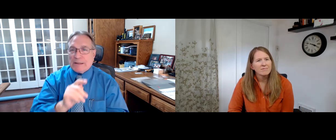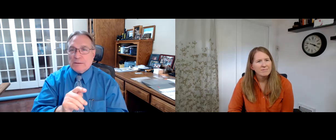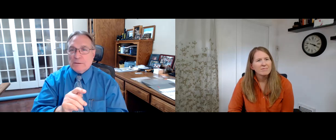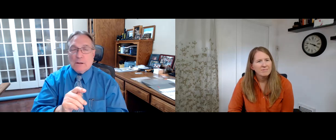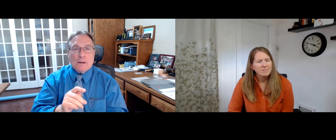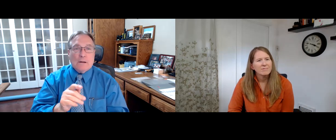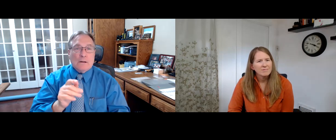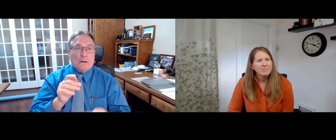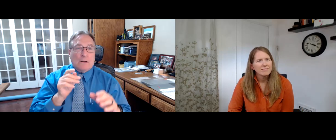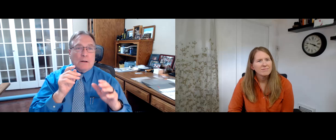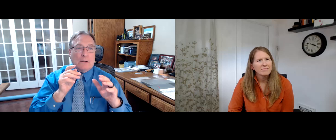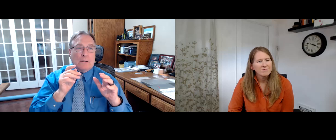it.